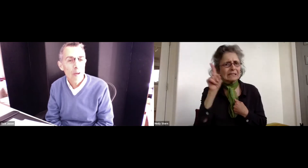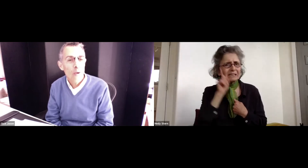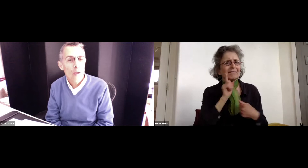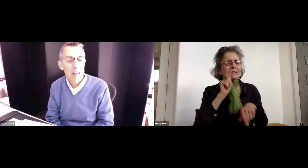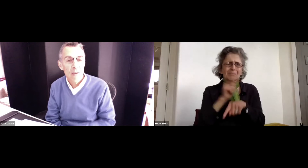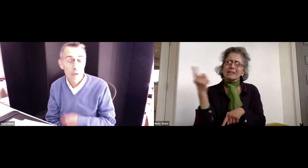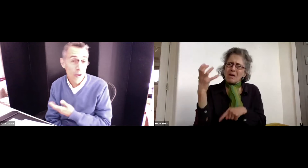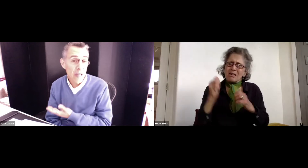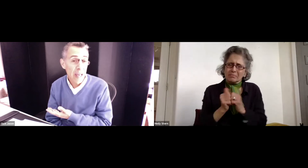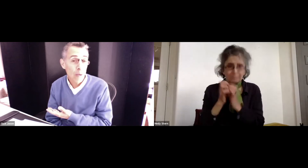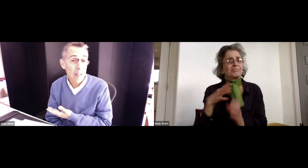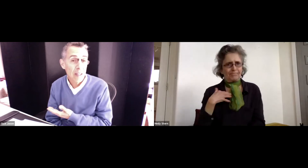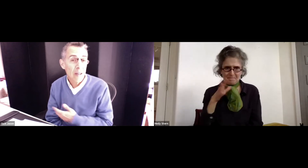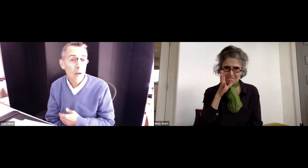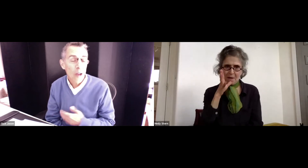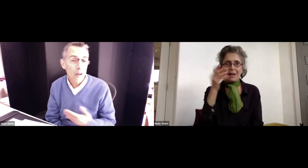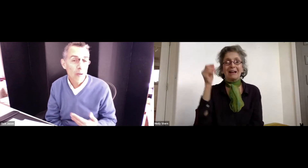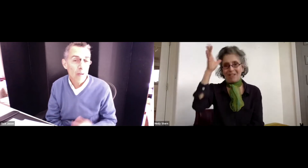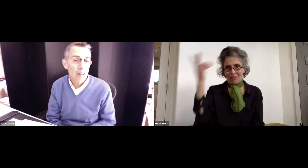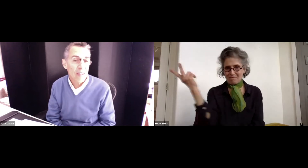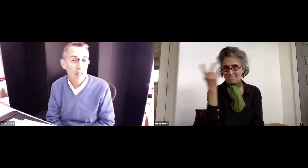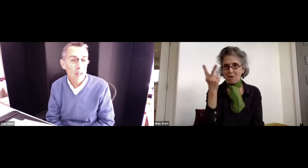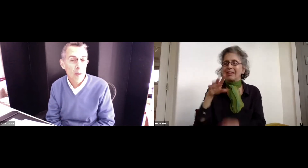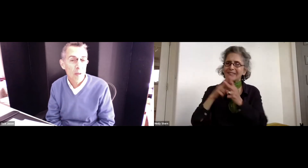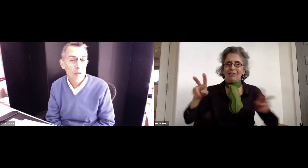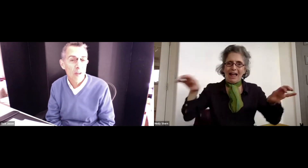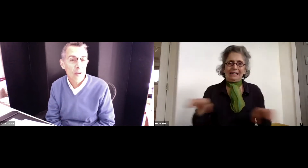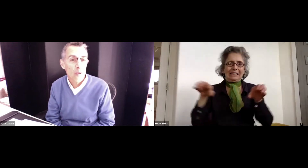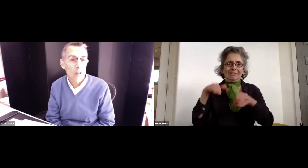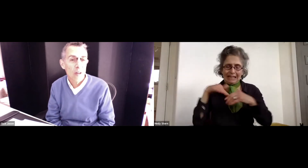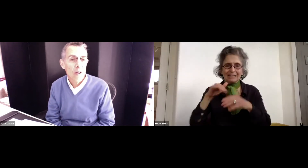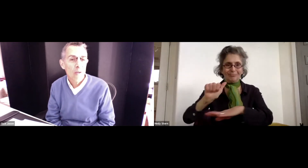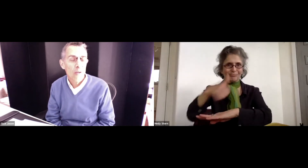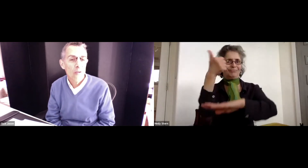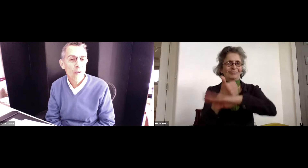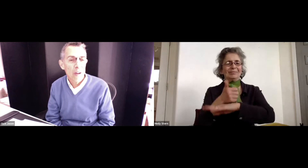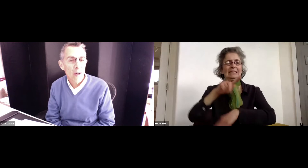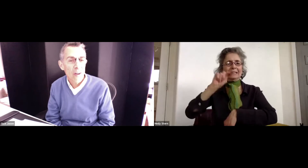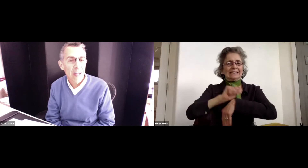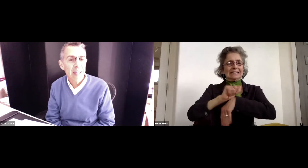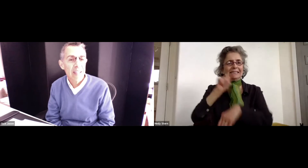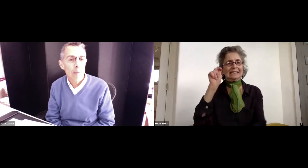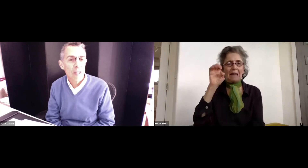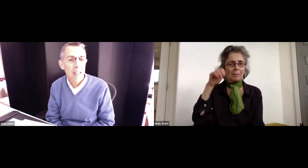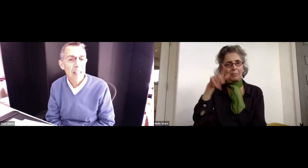the deaf. New York had one. Why couldn't we have one in Los Angeles? So my mother and father worked very hard in establishing